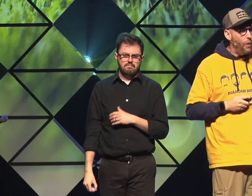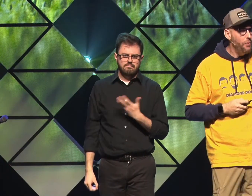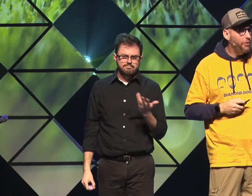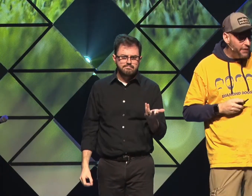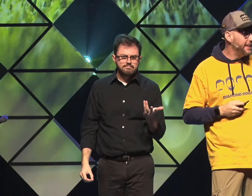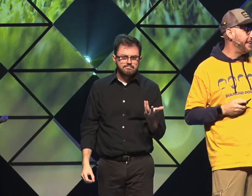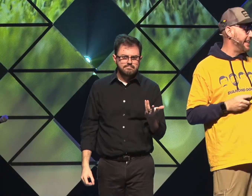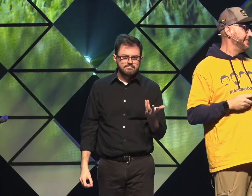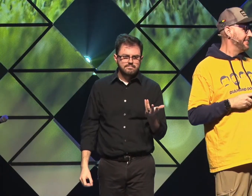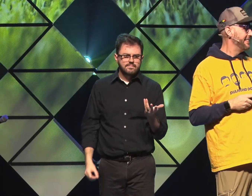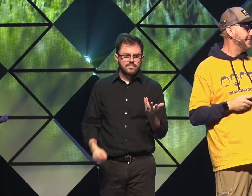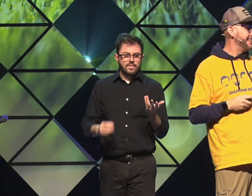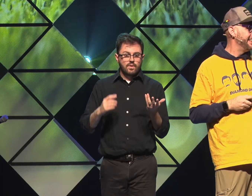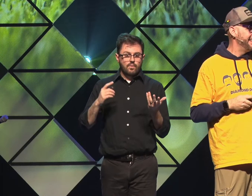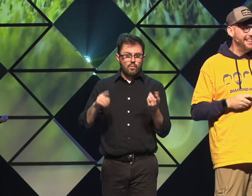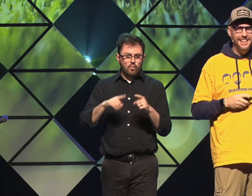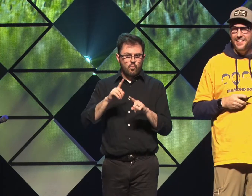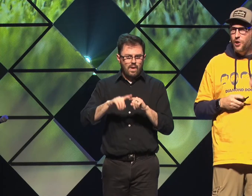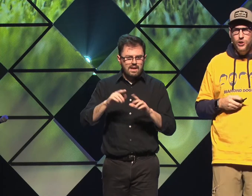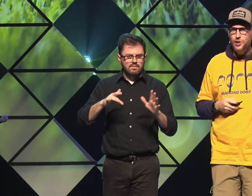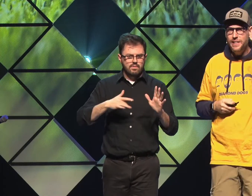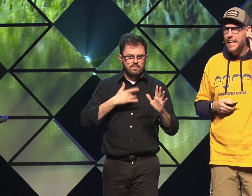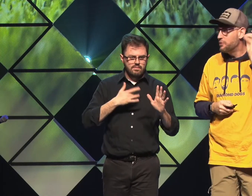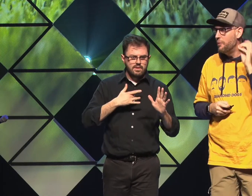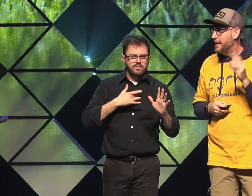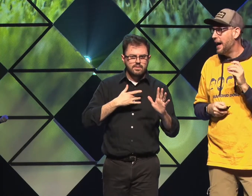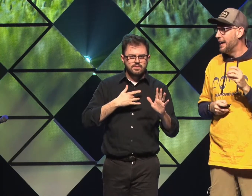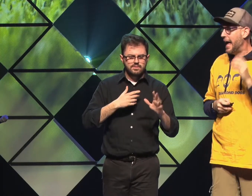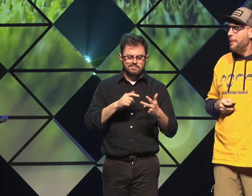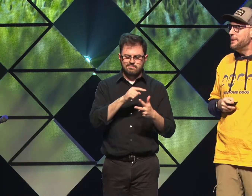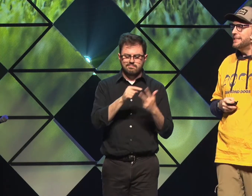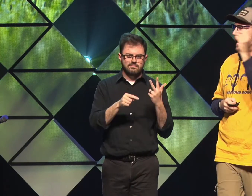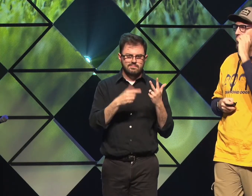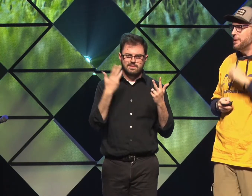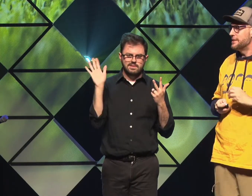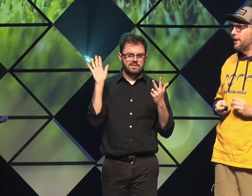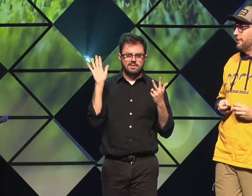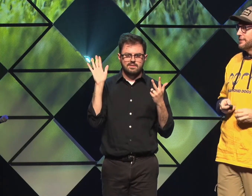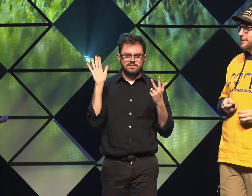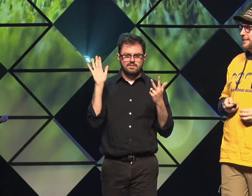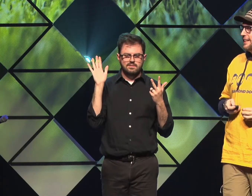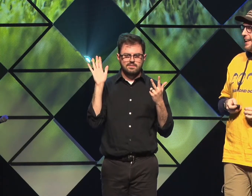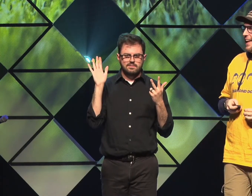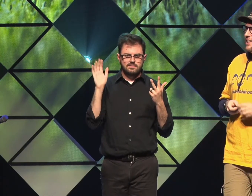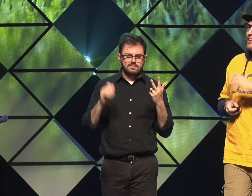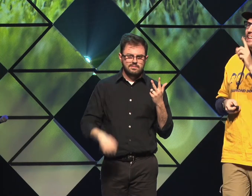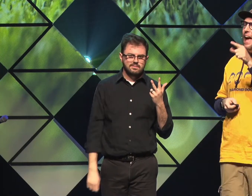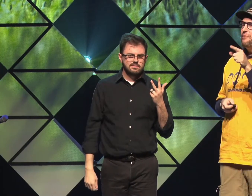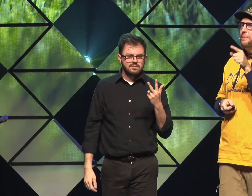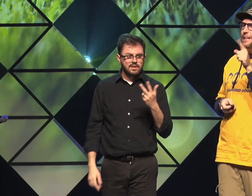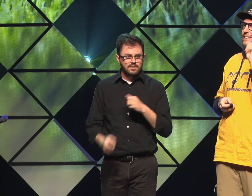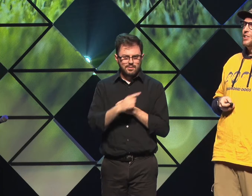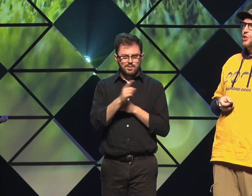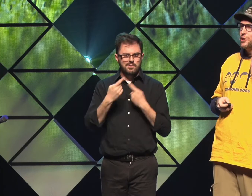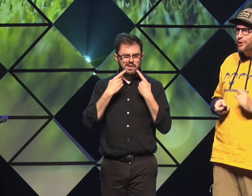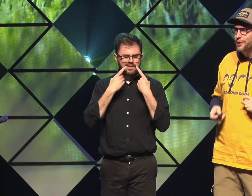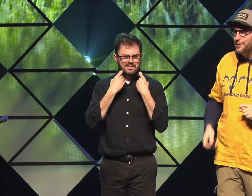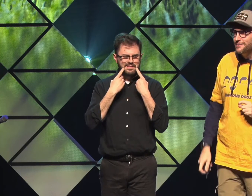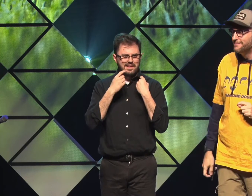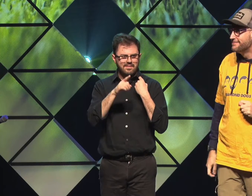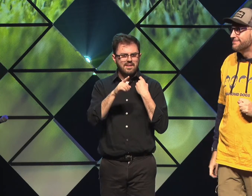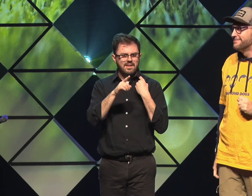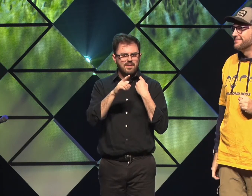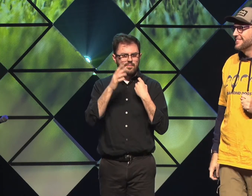Like when we're feeling it. Those 3, that's what we got. Happy, sad, and pissed off. And you're laughing because it's